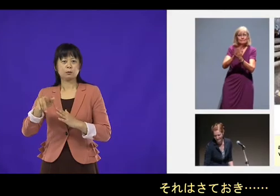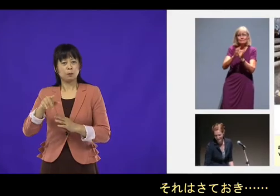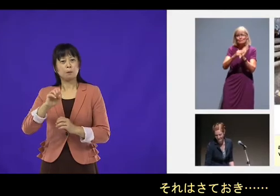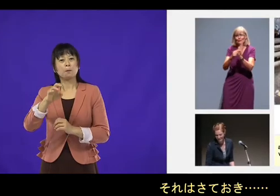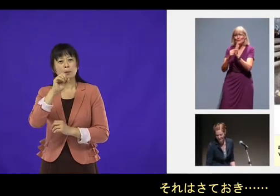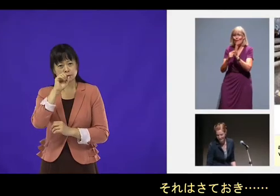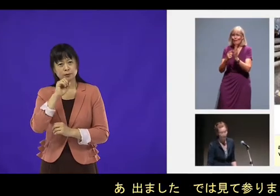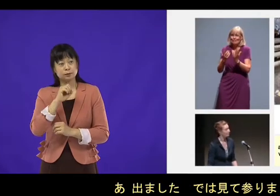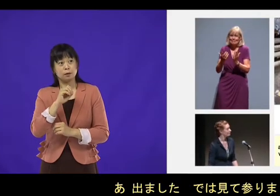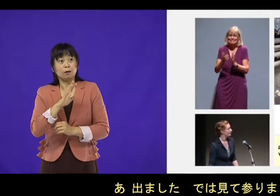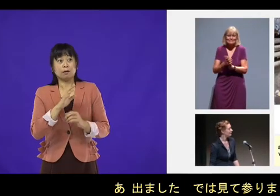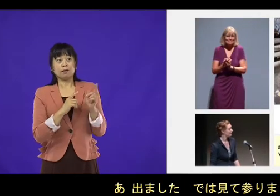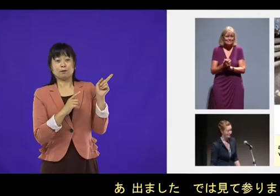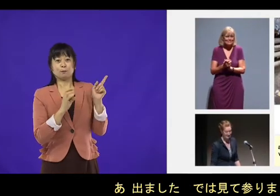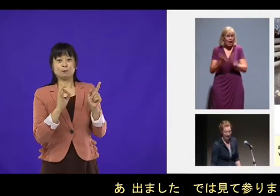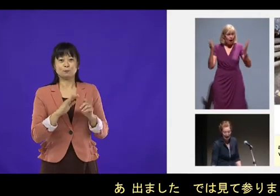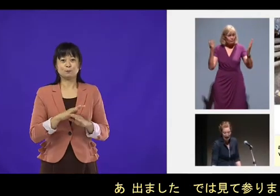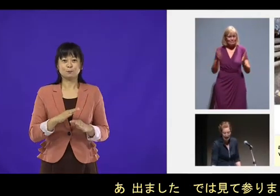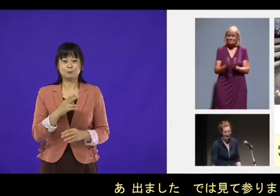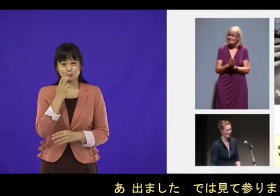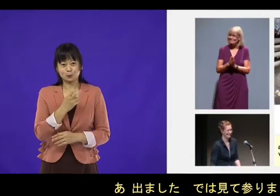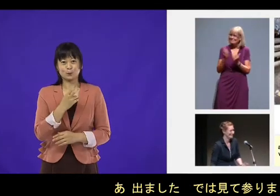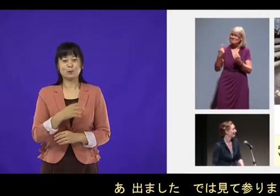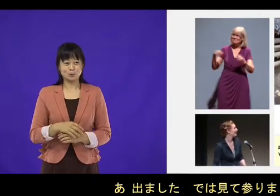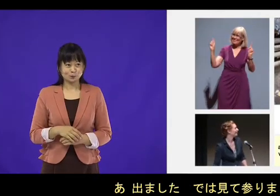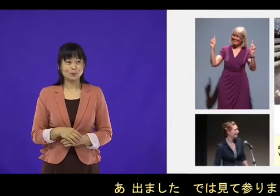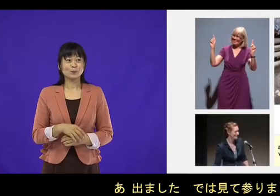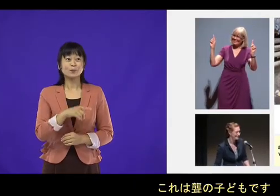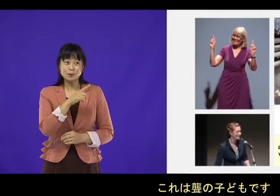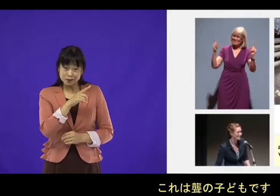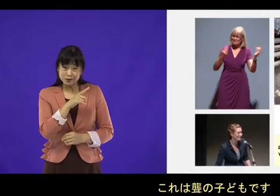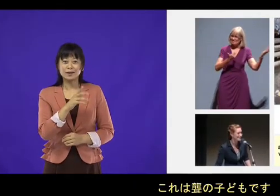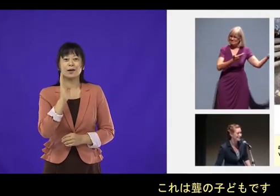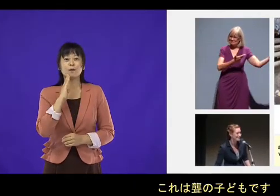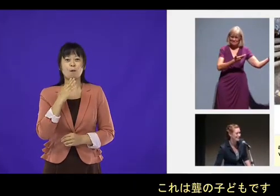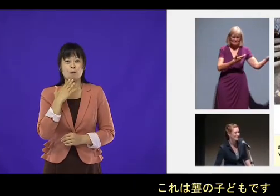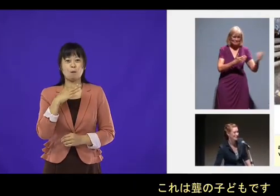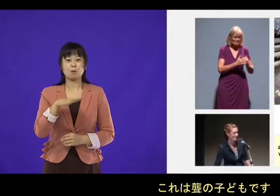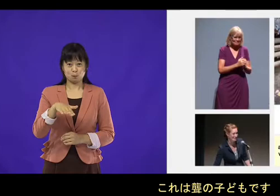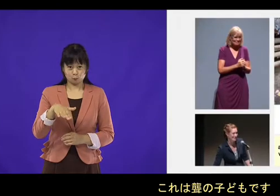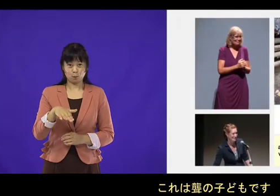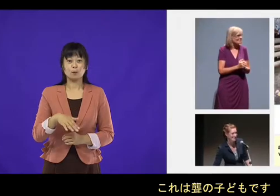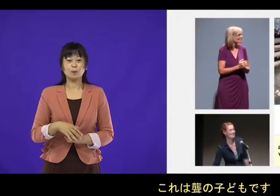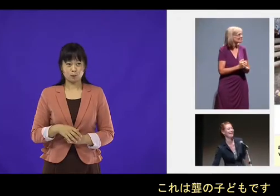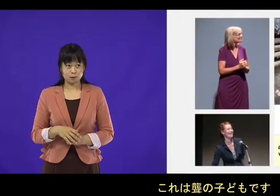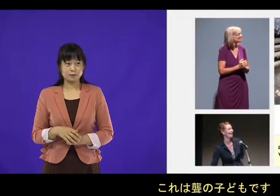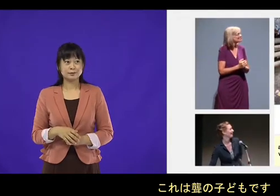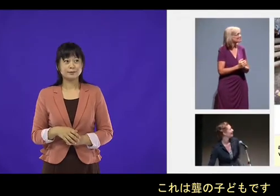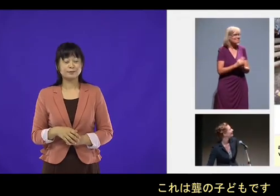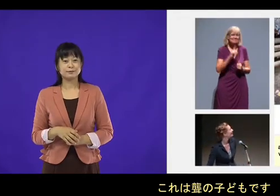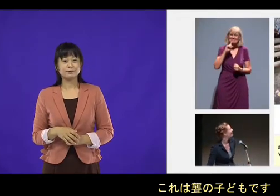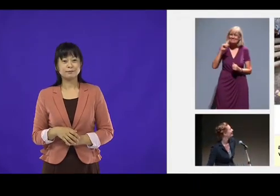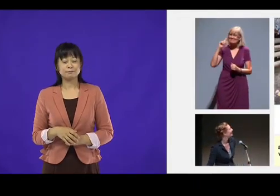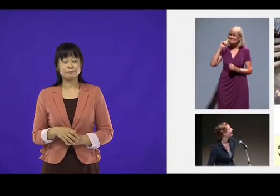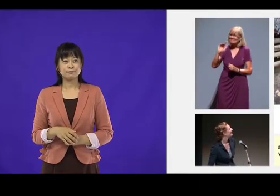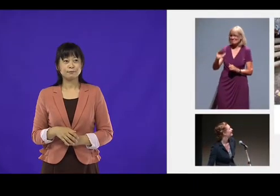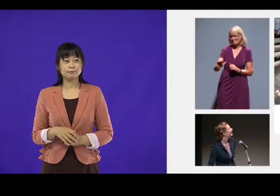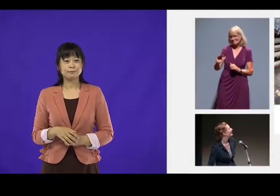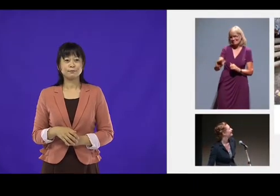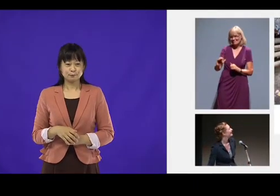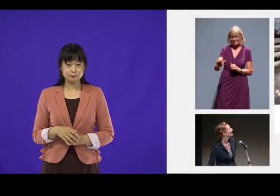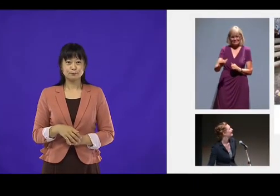Anyway. Oh, now it is. Ah, there you go. This is one of the deaf kids.